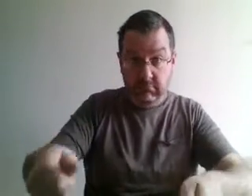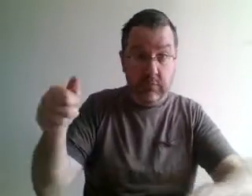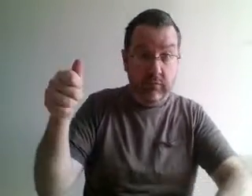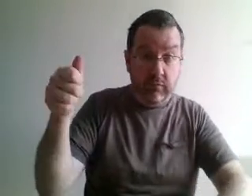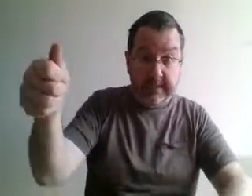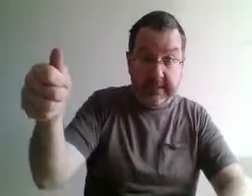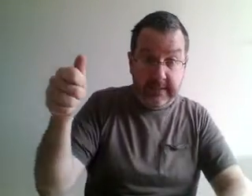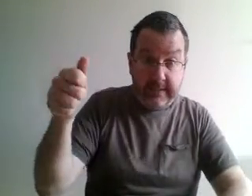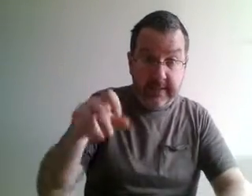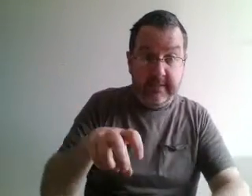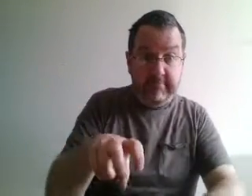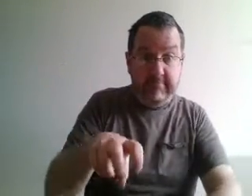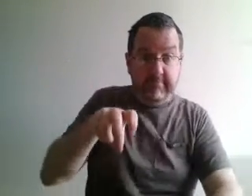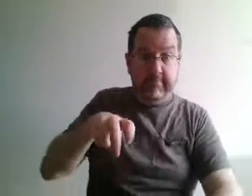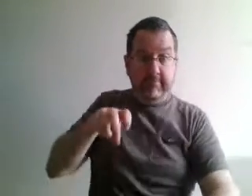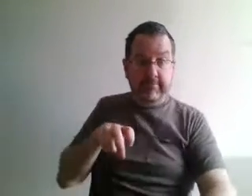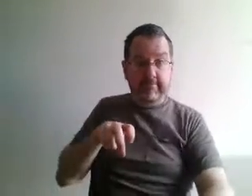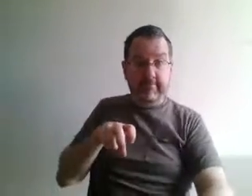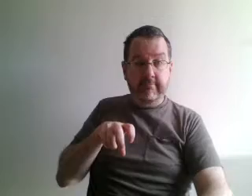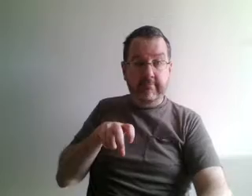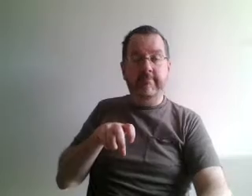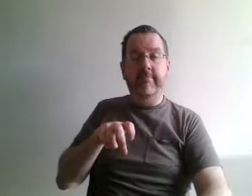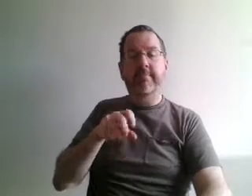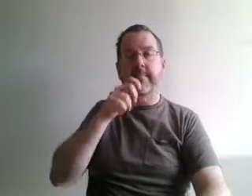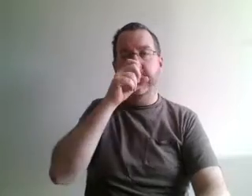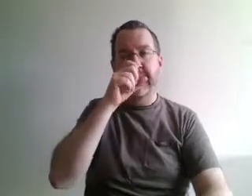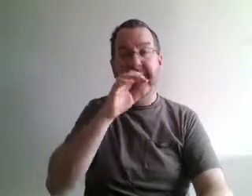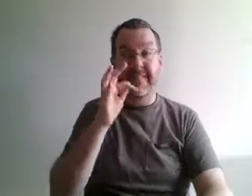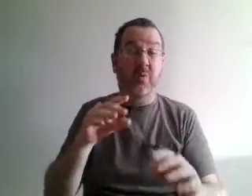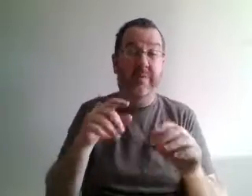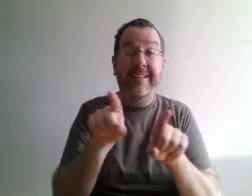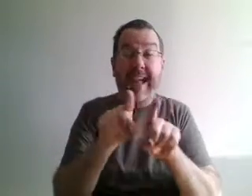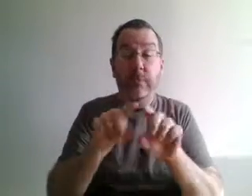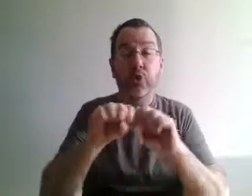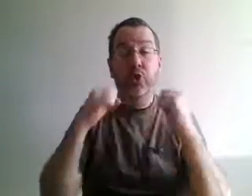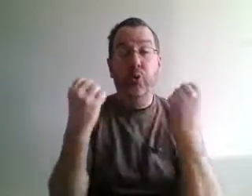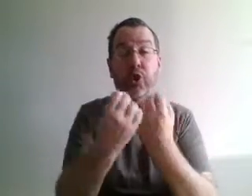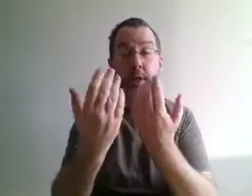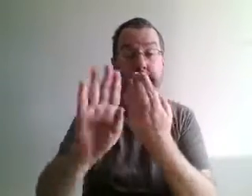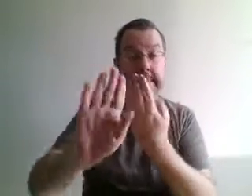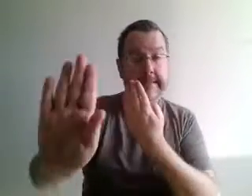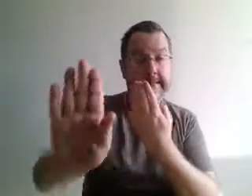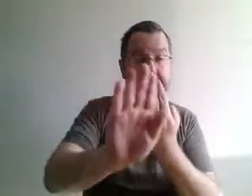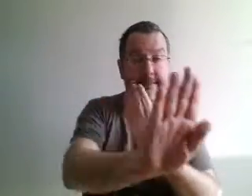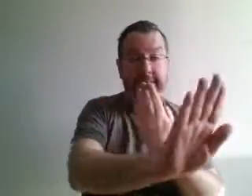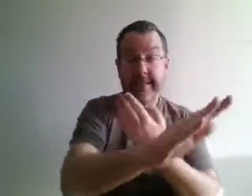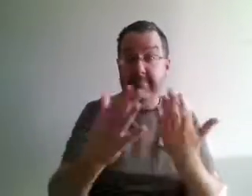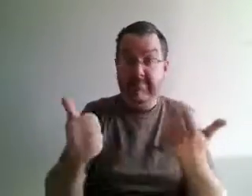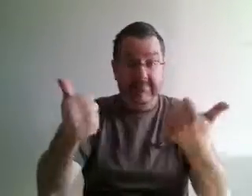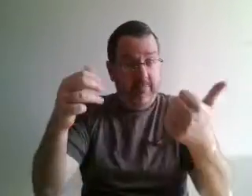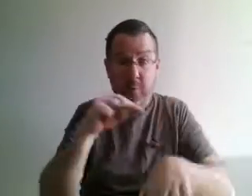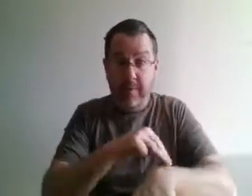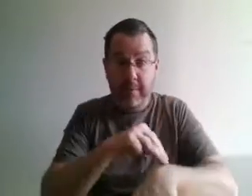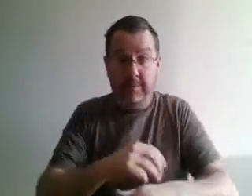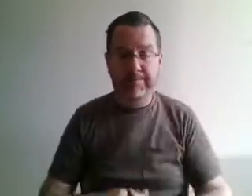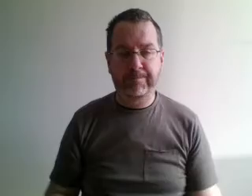feet, make sure that somebody answers. So if you practice your social distancing there, again, there's no issue. Kingston or Mary, you might be able to answer this. Is it correct